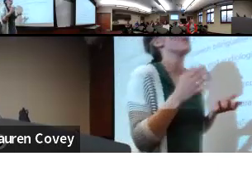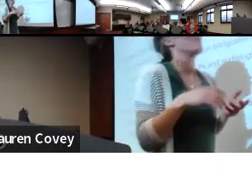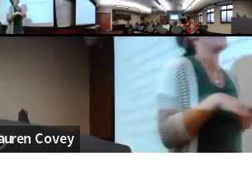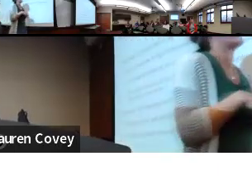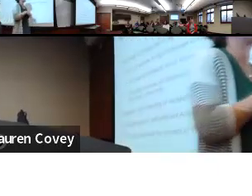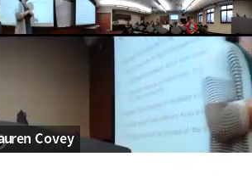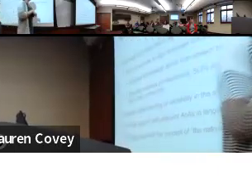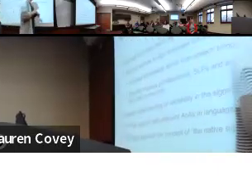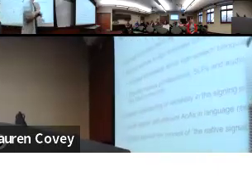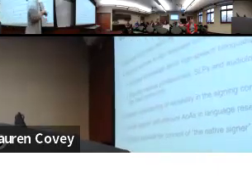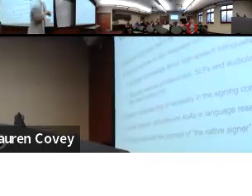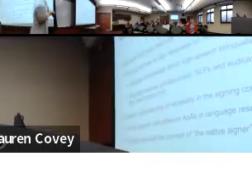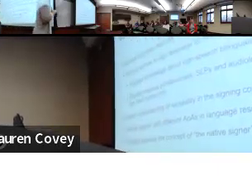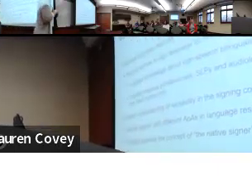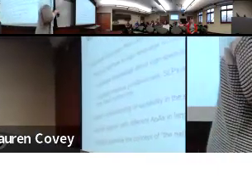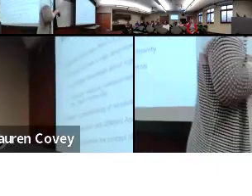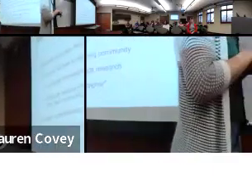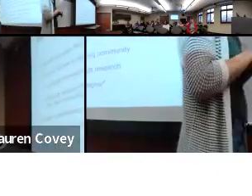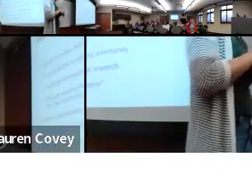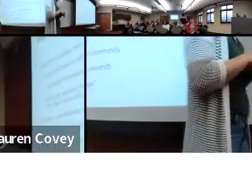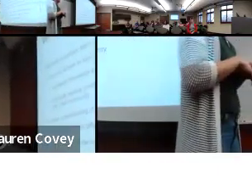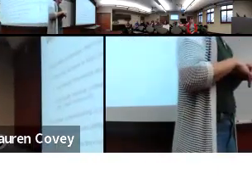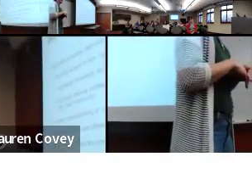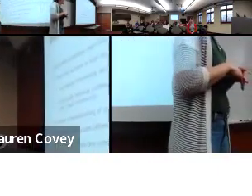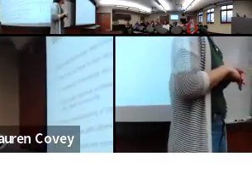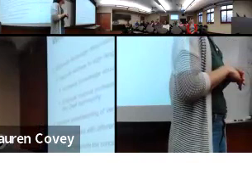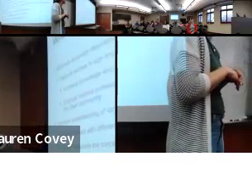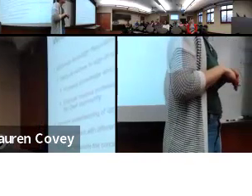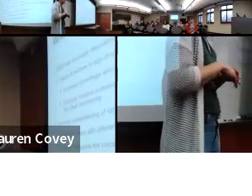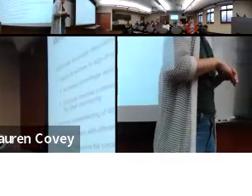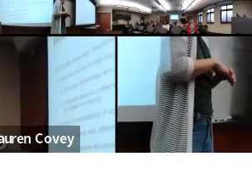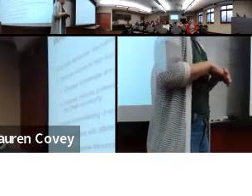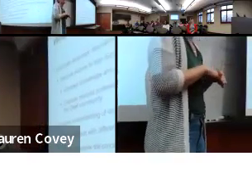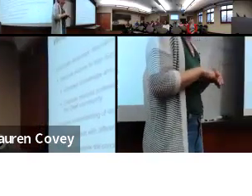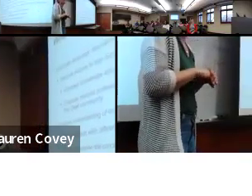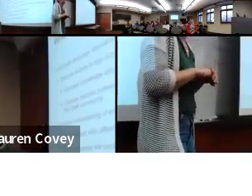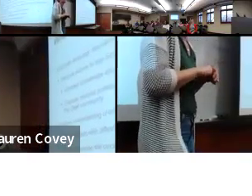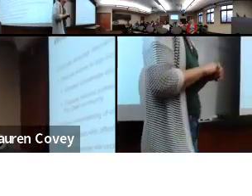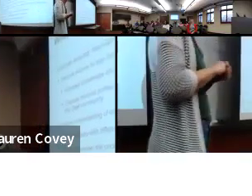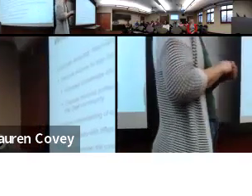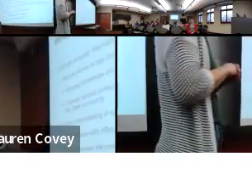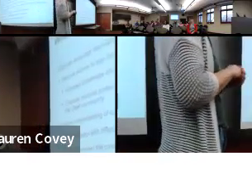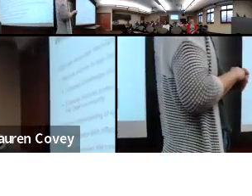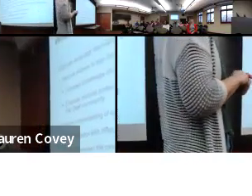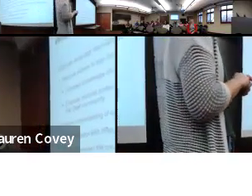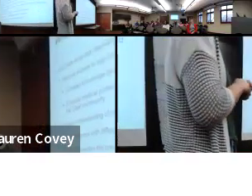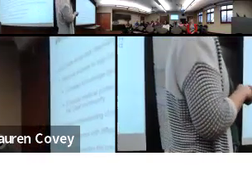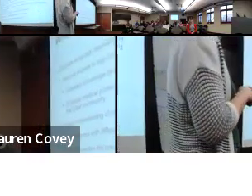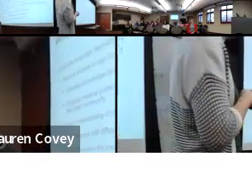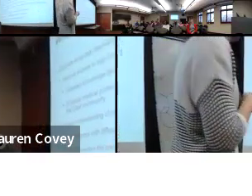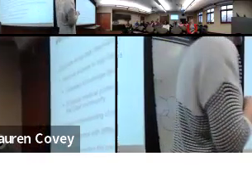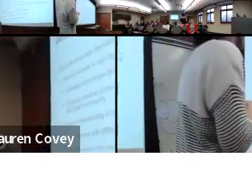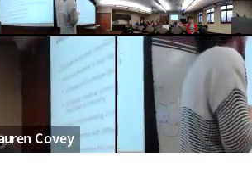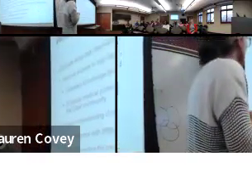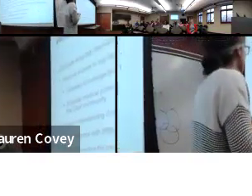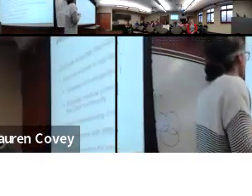situation? I think we have to work towards eliminating language deprivation. And I think probably everybody agrees on that. It's just we probably don't agree